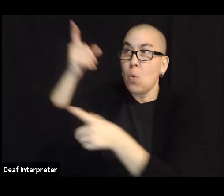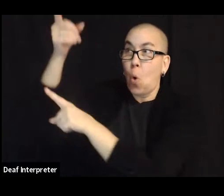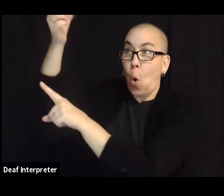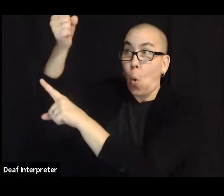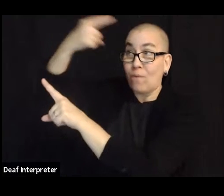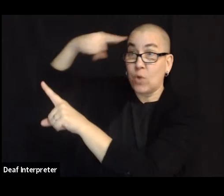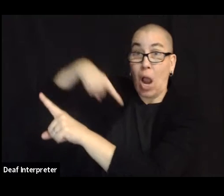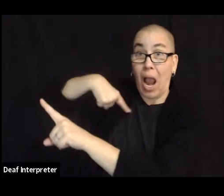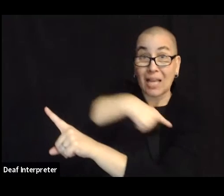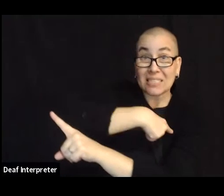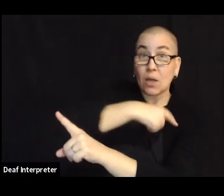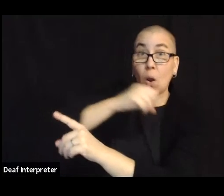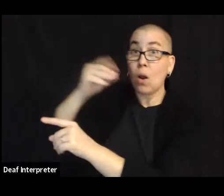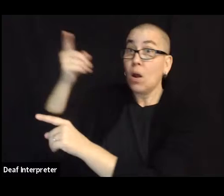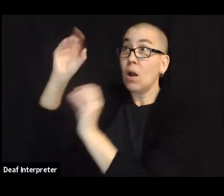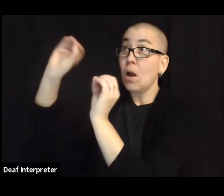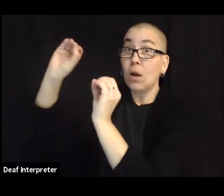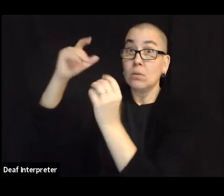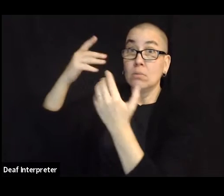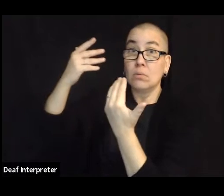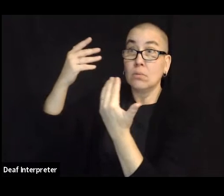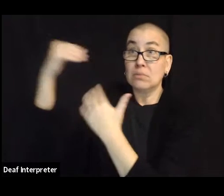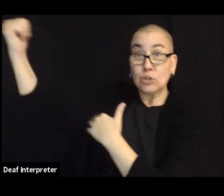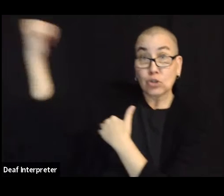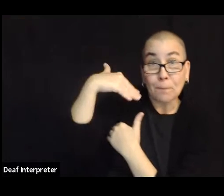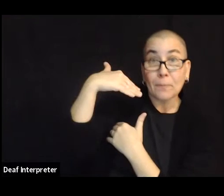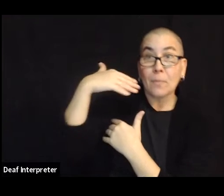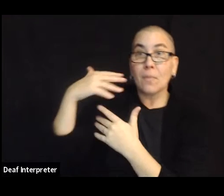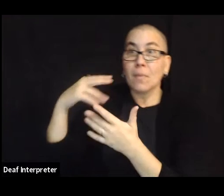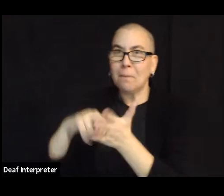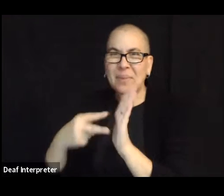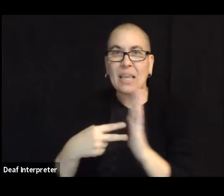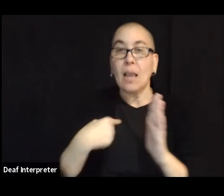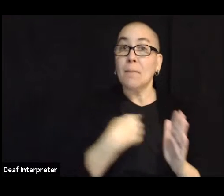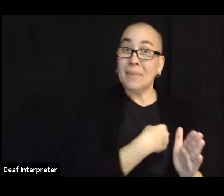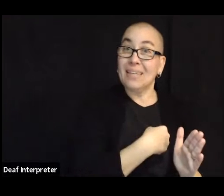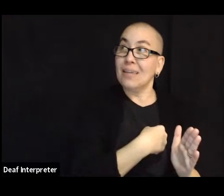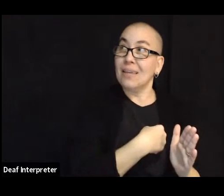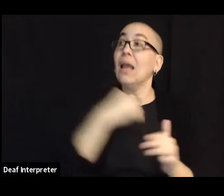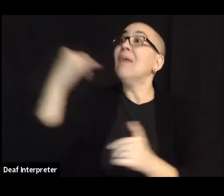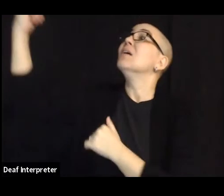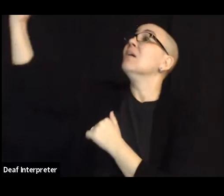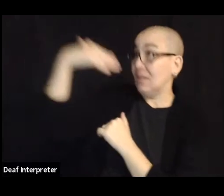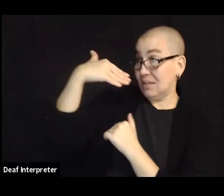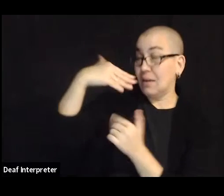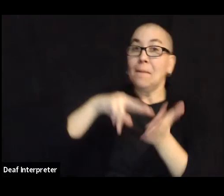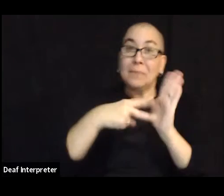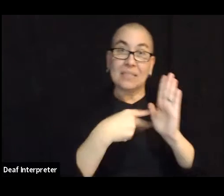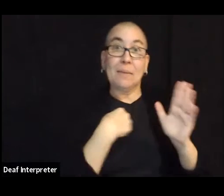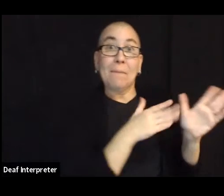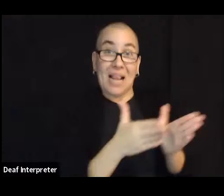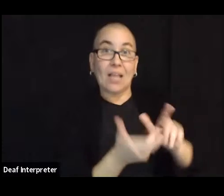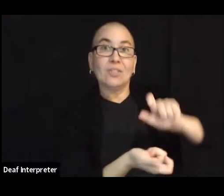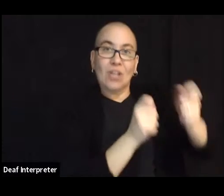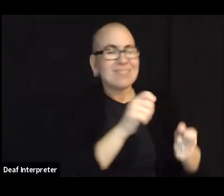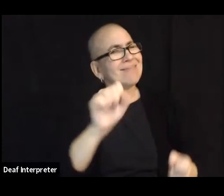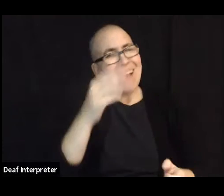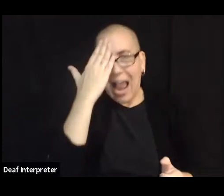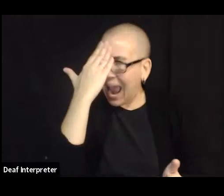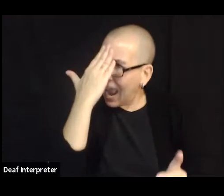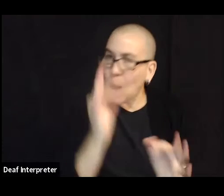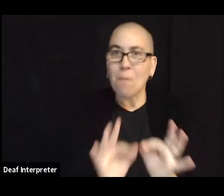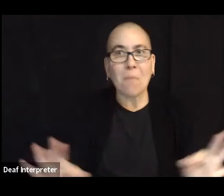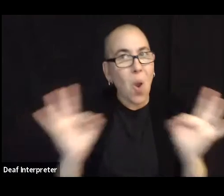the federal government would be reserving those second doses. And that's a very high priority, to make sure that people get the full series, because that's where we have